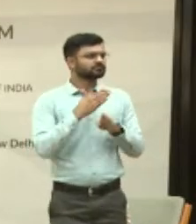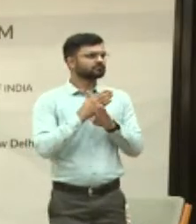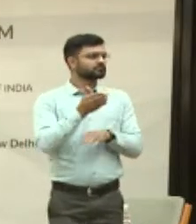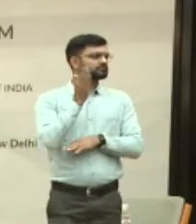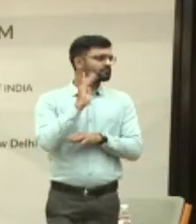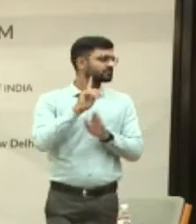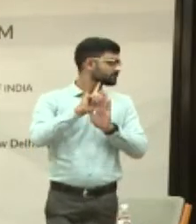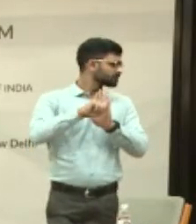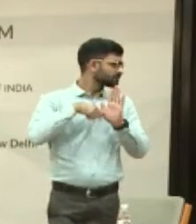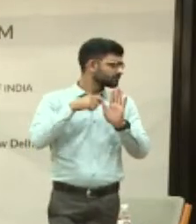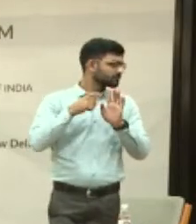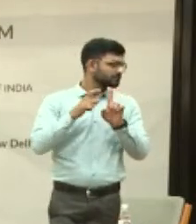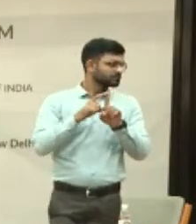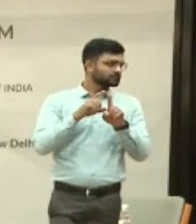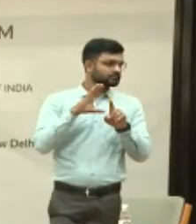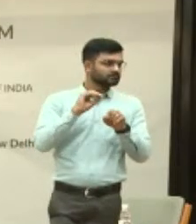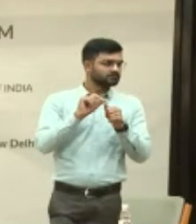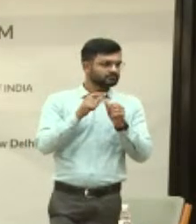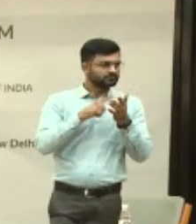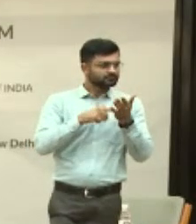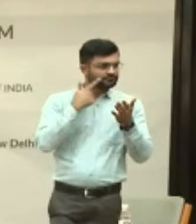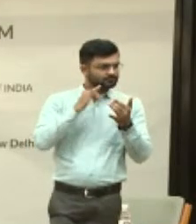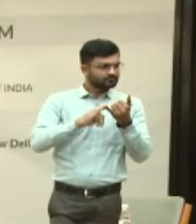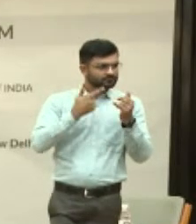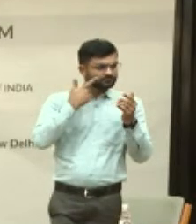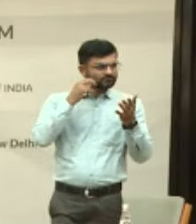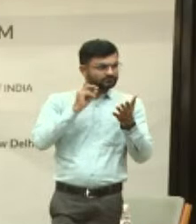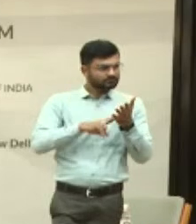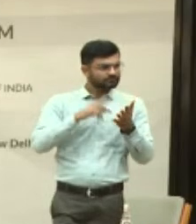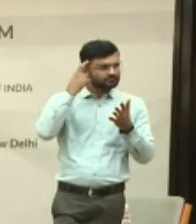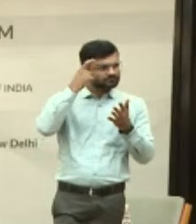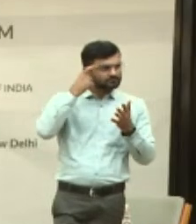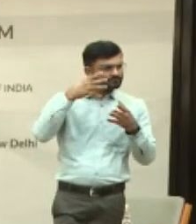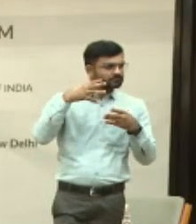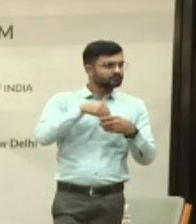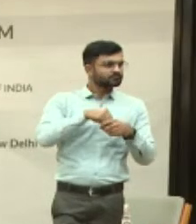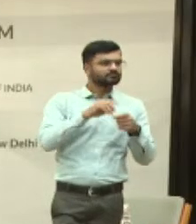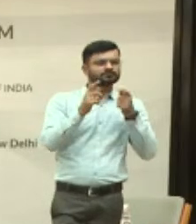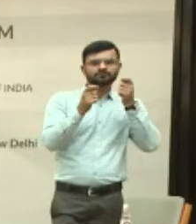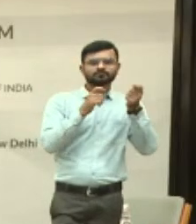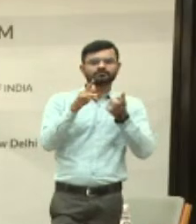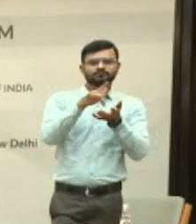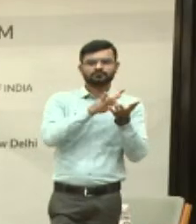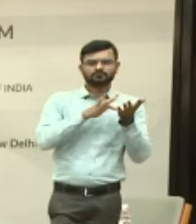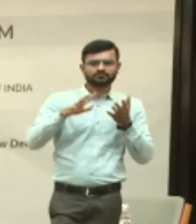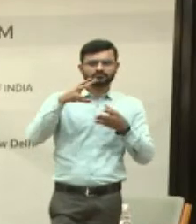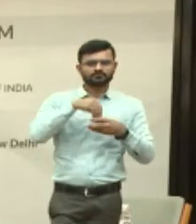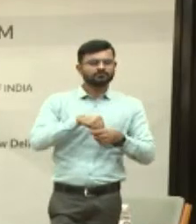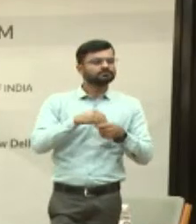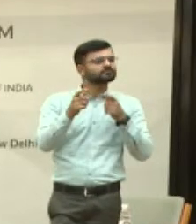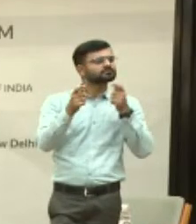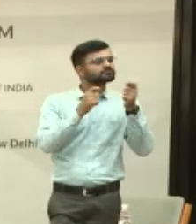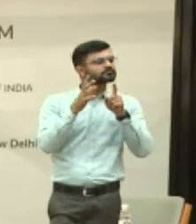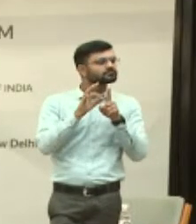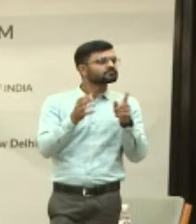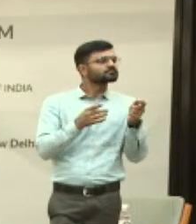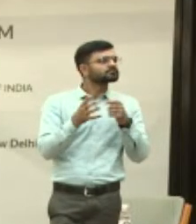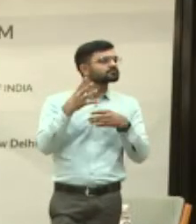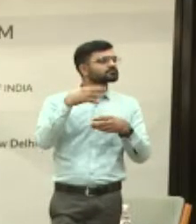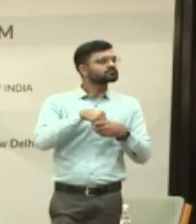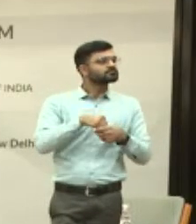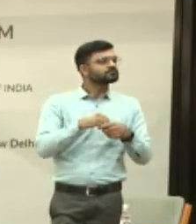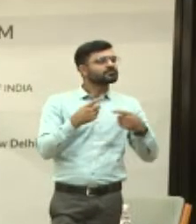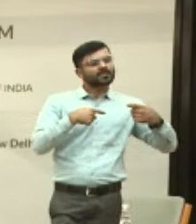project of decolonizing our legal system would also require us to think of the role of the state and what role that should play in, let's